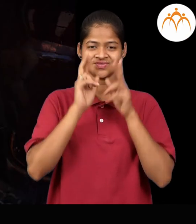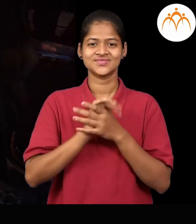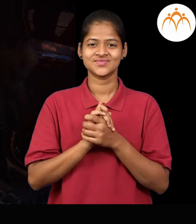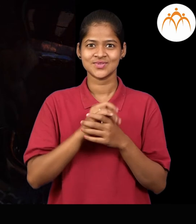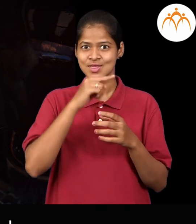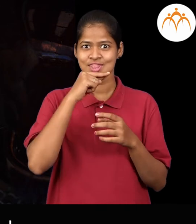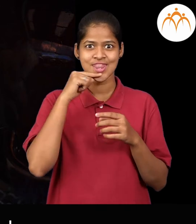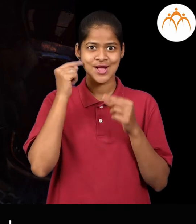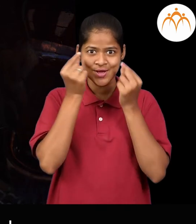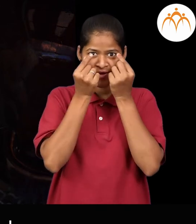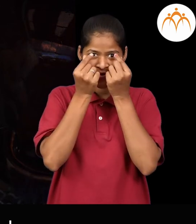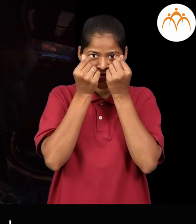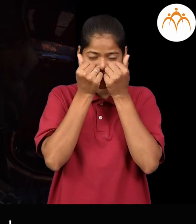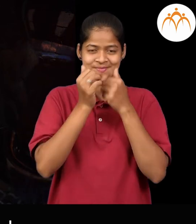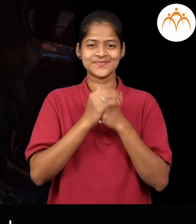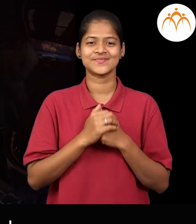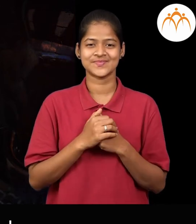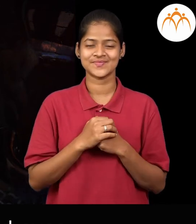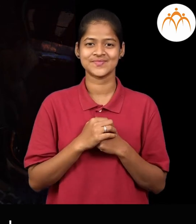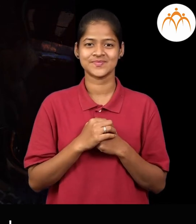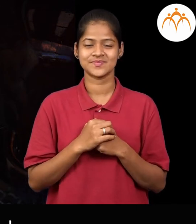Rabbit has red eyes.